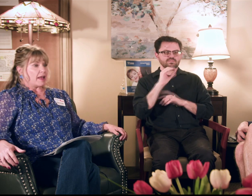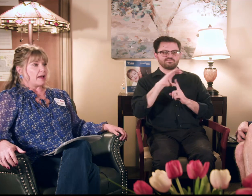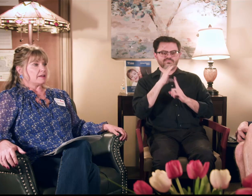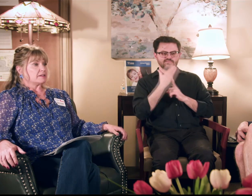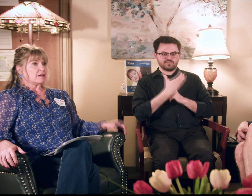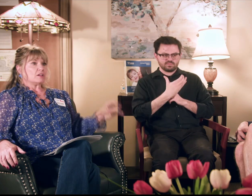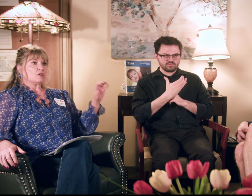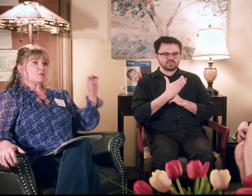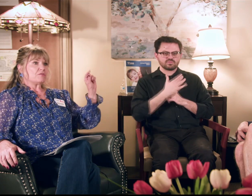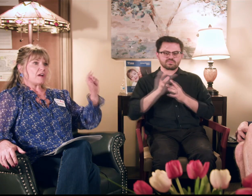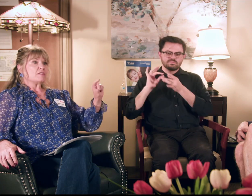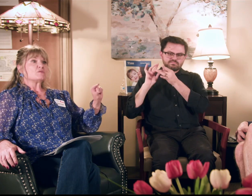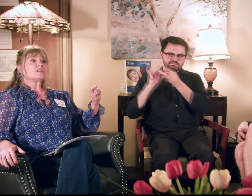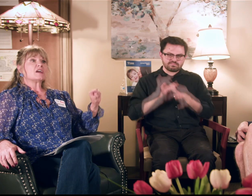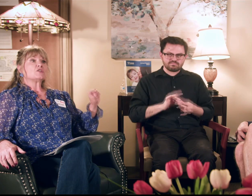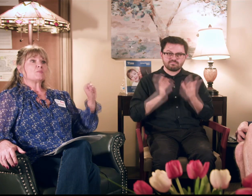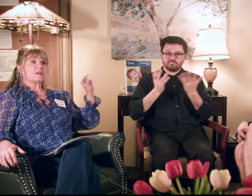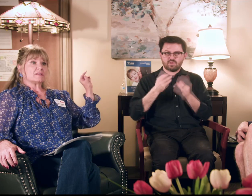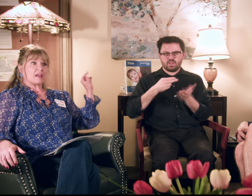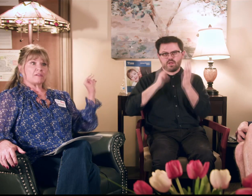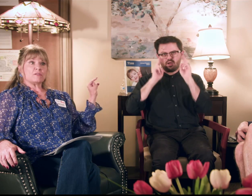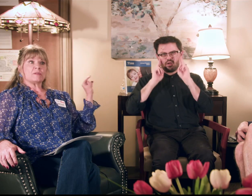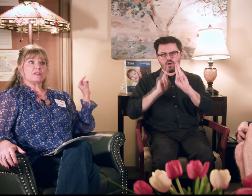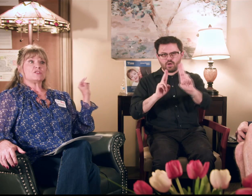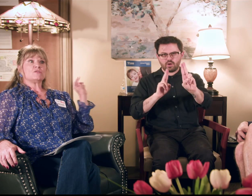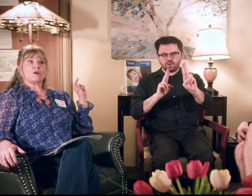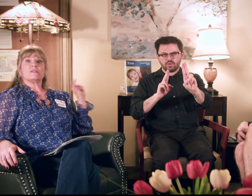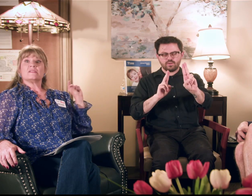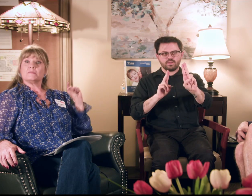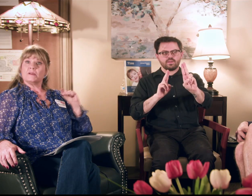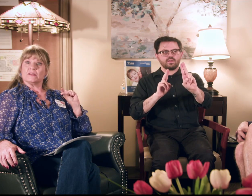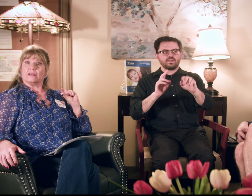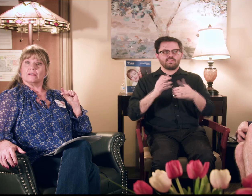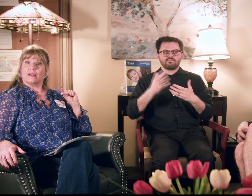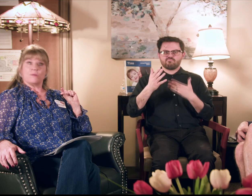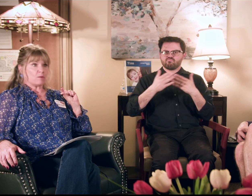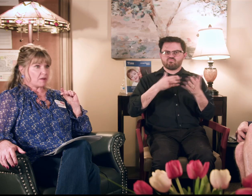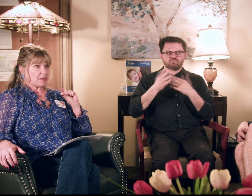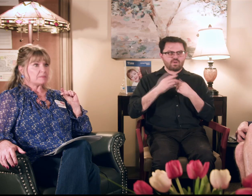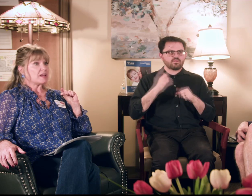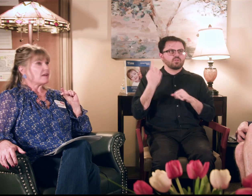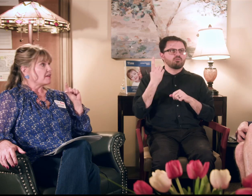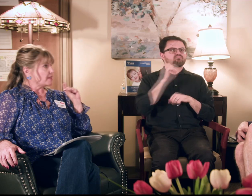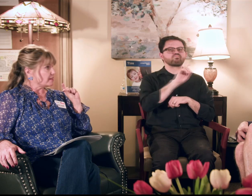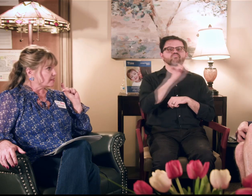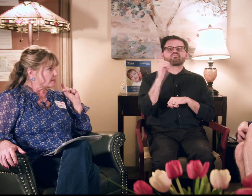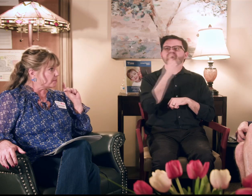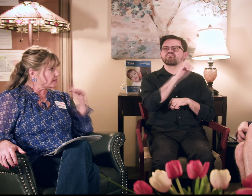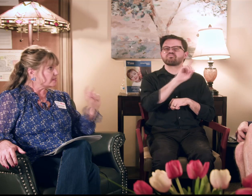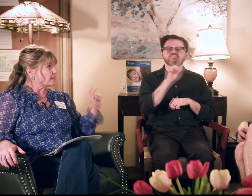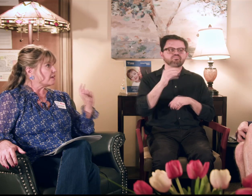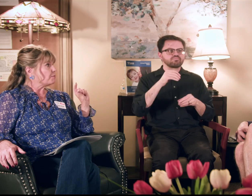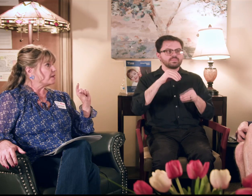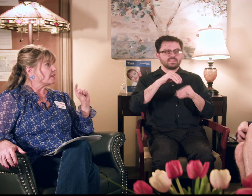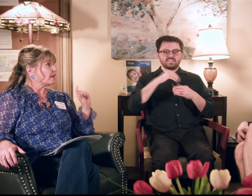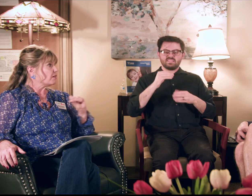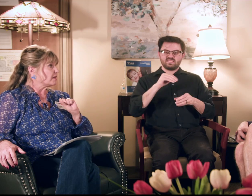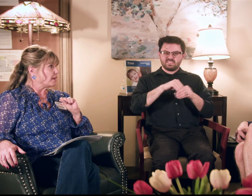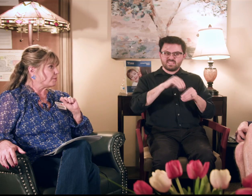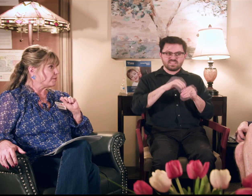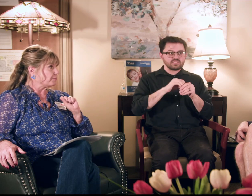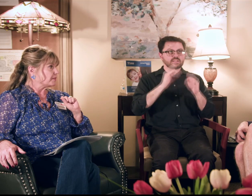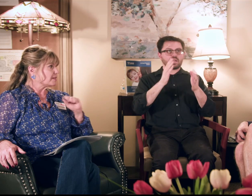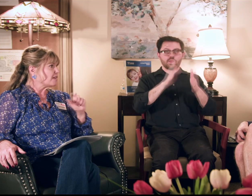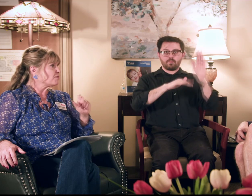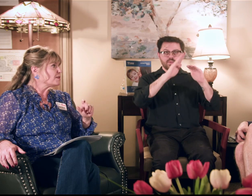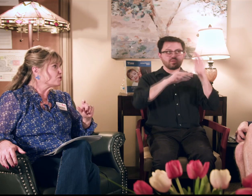honor, and you will find those touch points every place you go in this building. And we want them to have that simplicity of being a